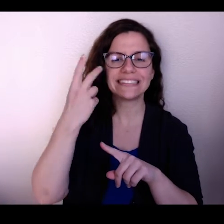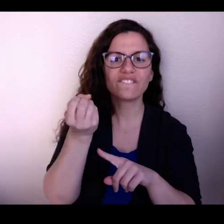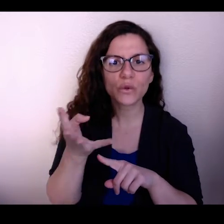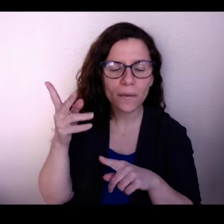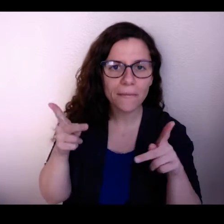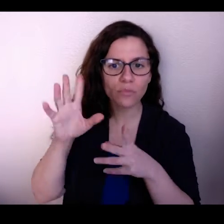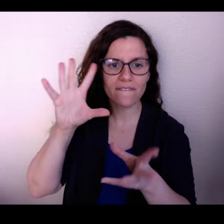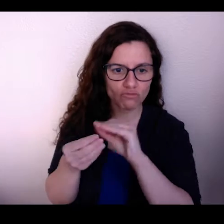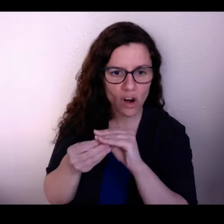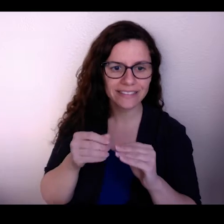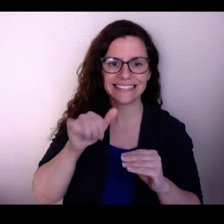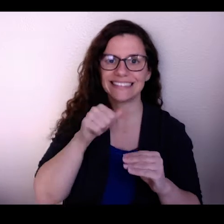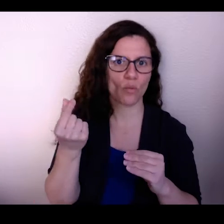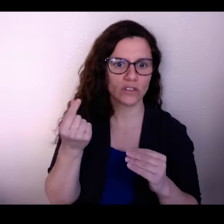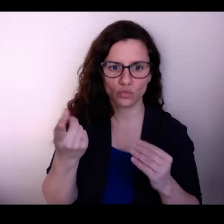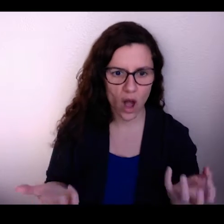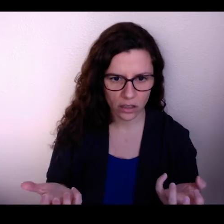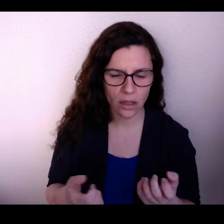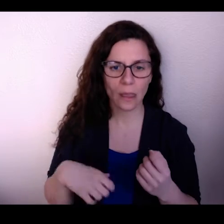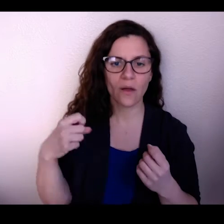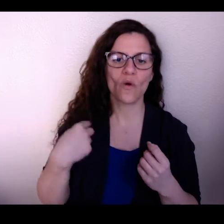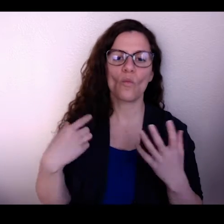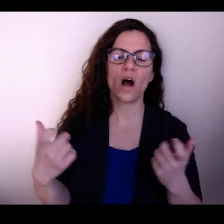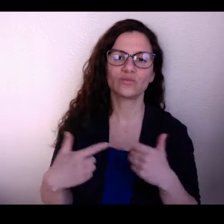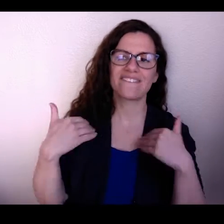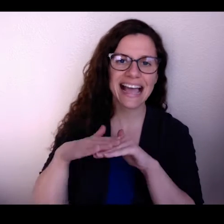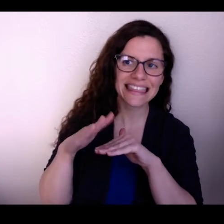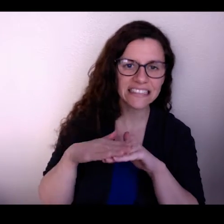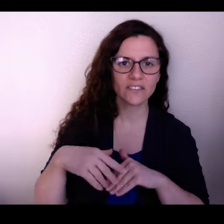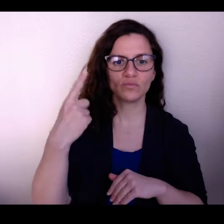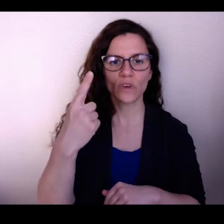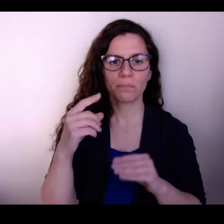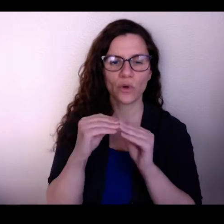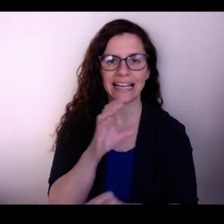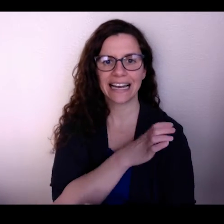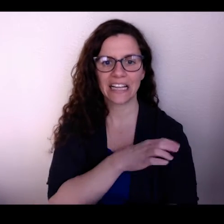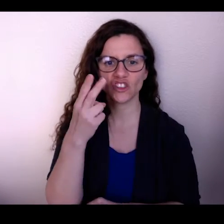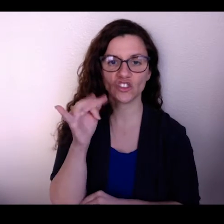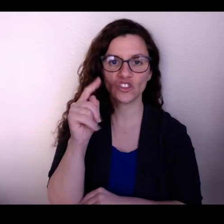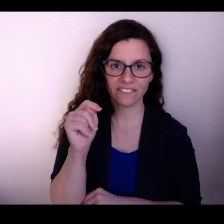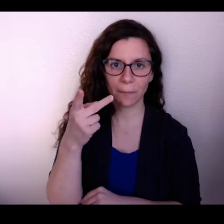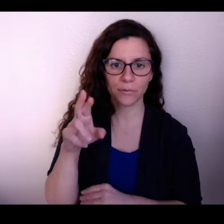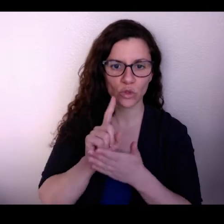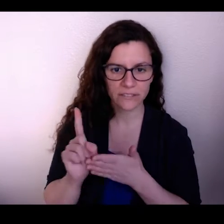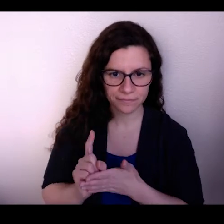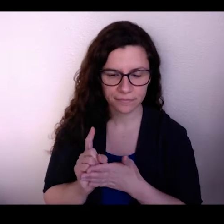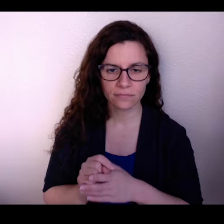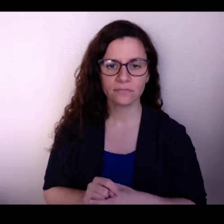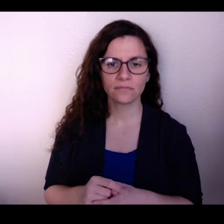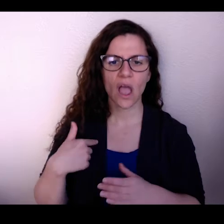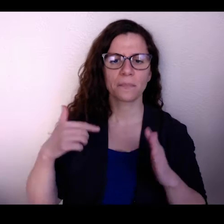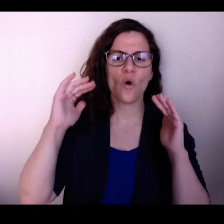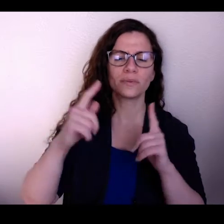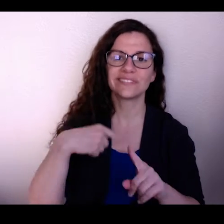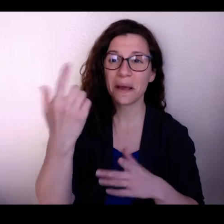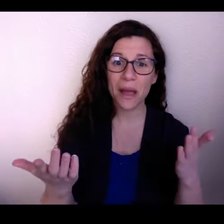people overall, not what we want. So we want to have at least one more clinic shift per week.